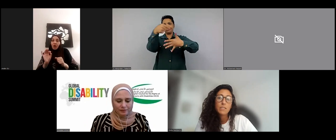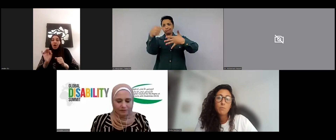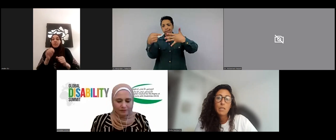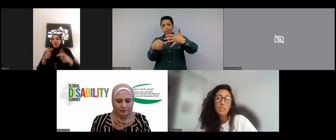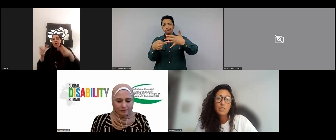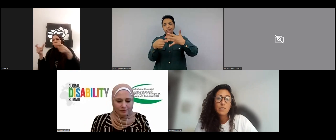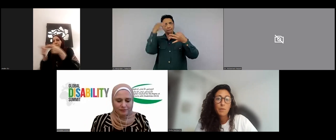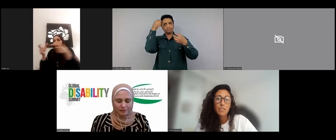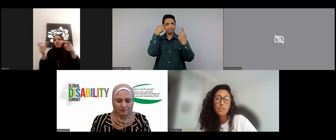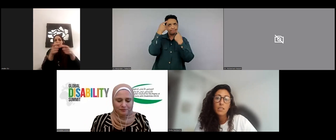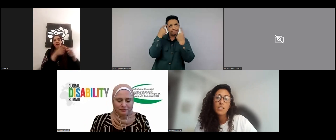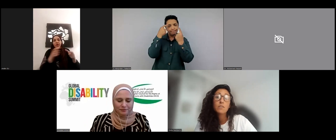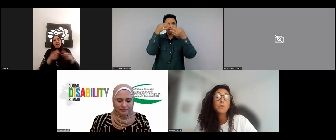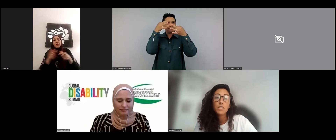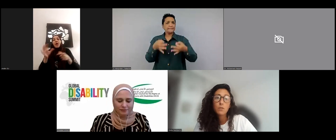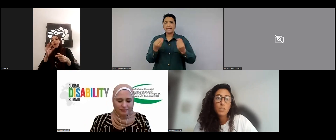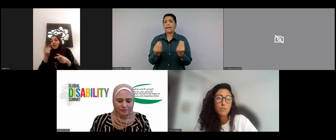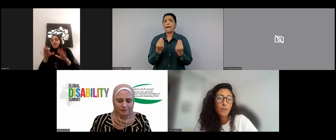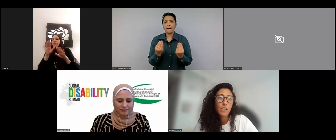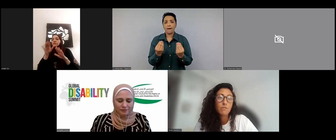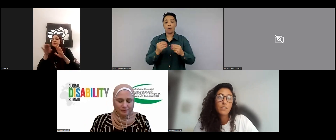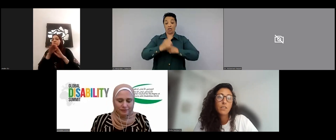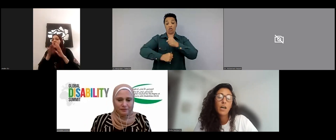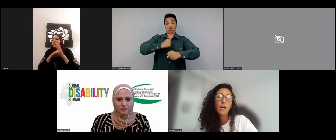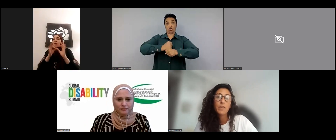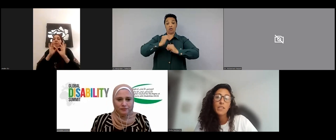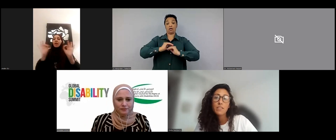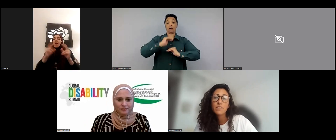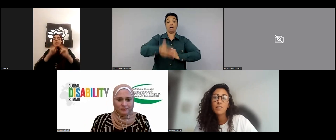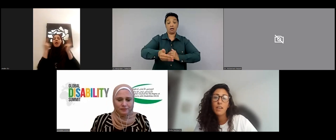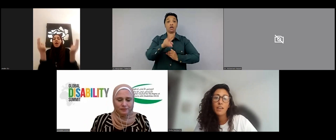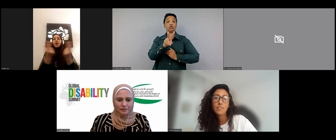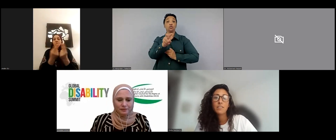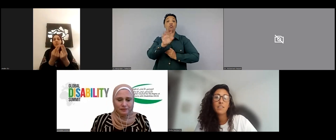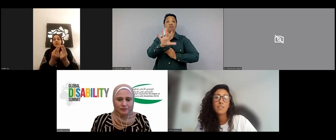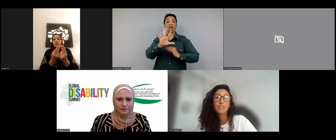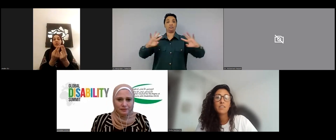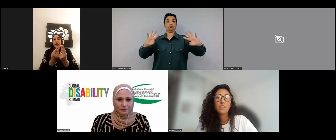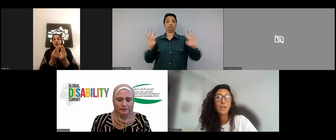Global Disability Summit in 2025 is at